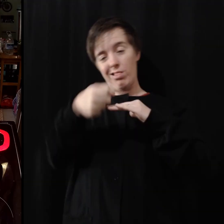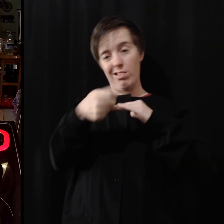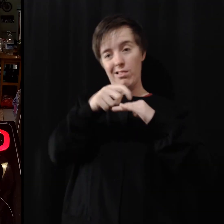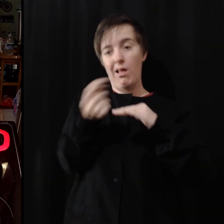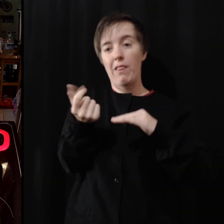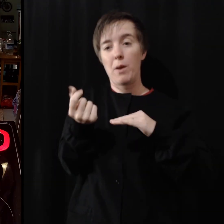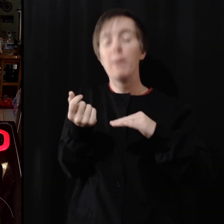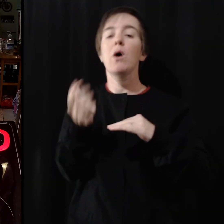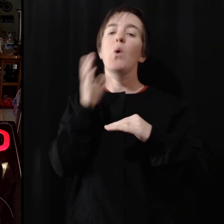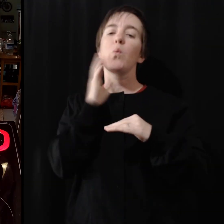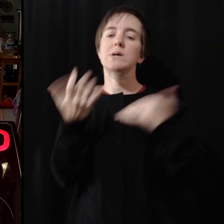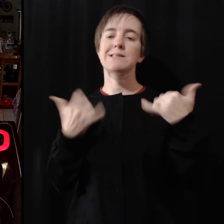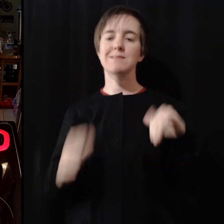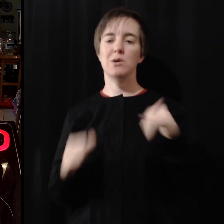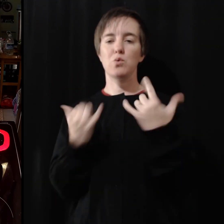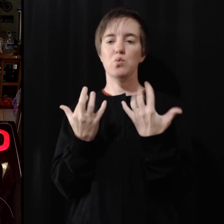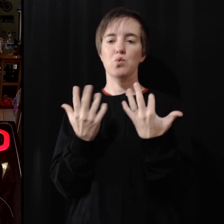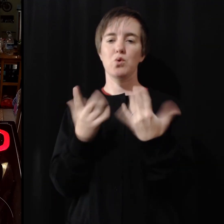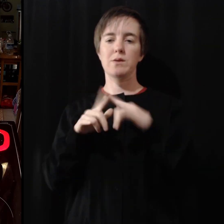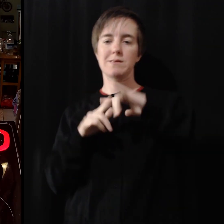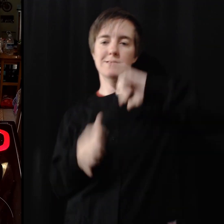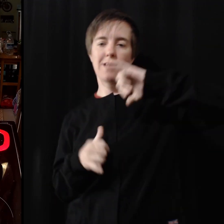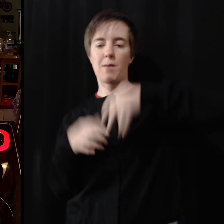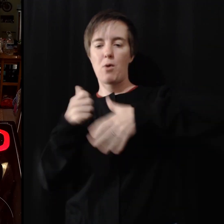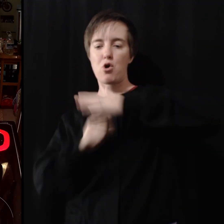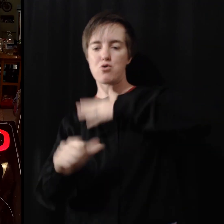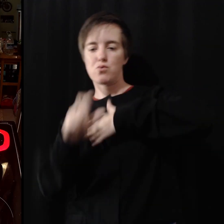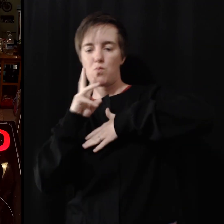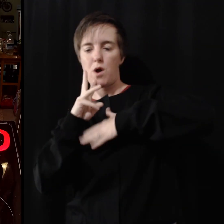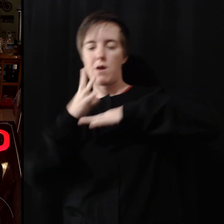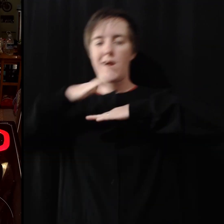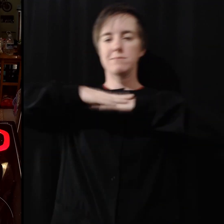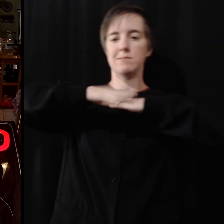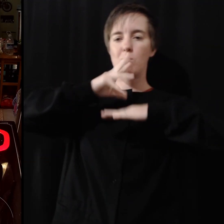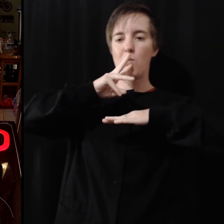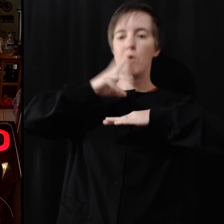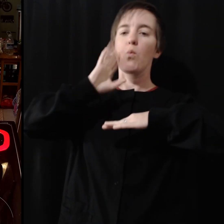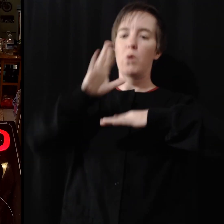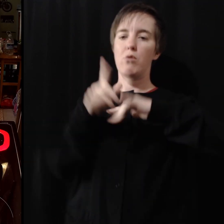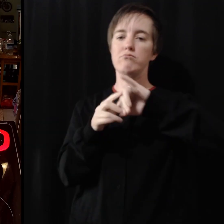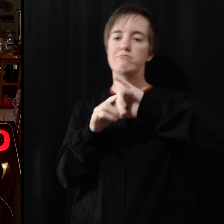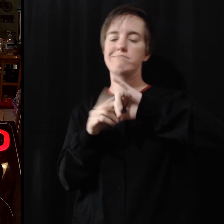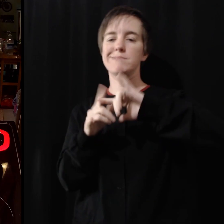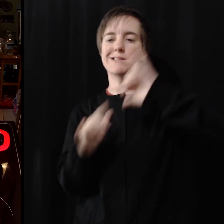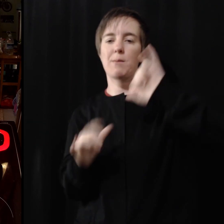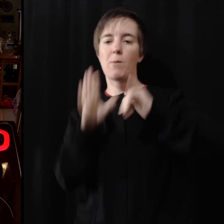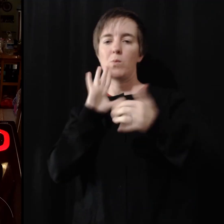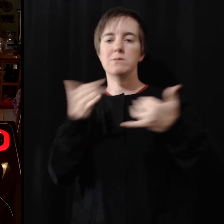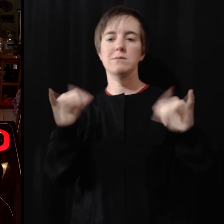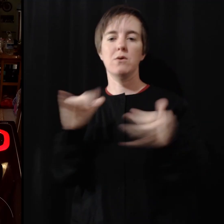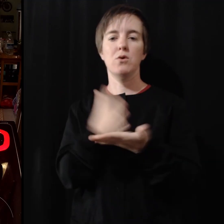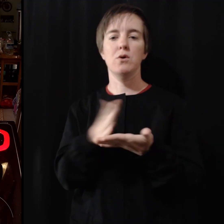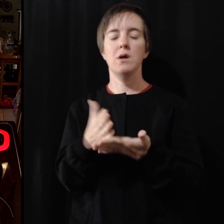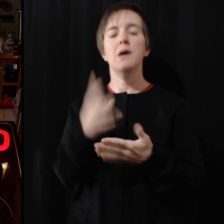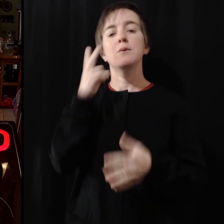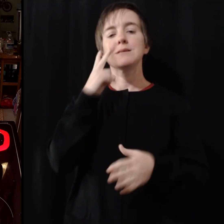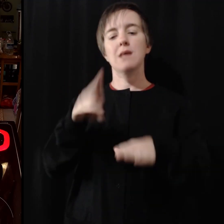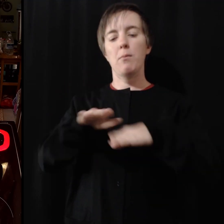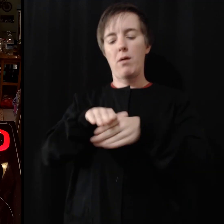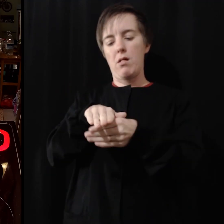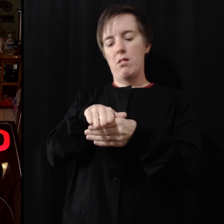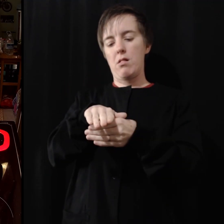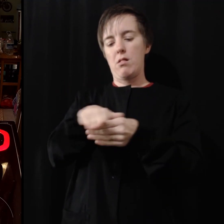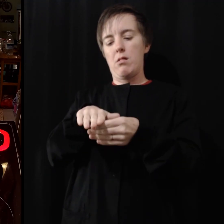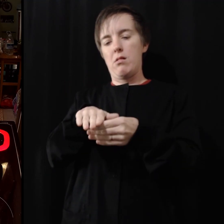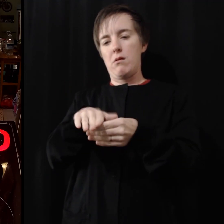as the stuff under the water. And you'll see here that I have that lid just a little bit off center so that it'll let a little